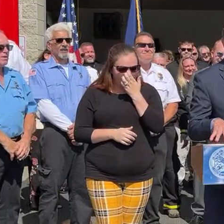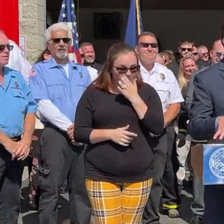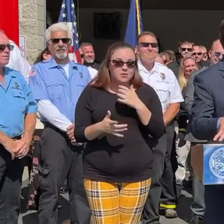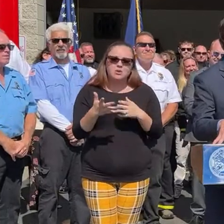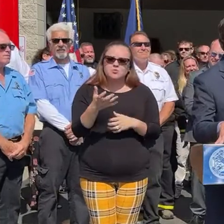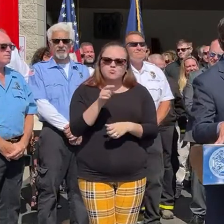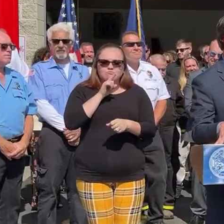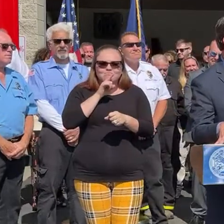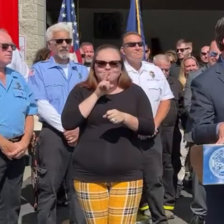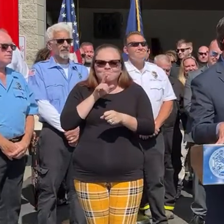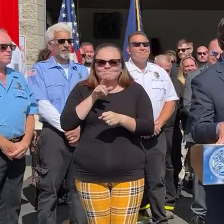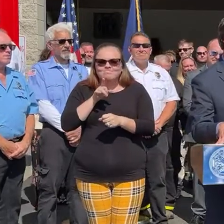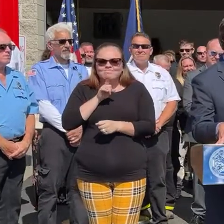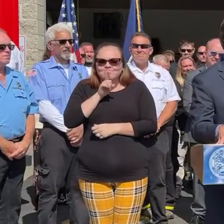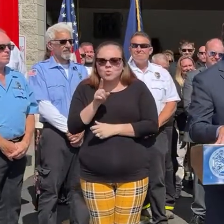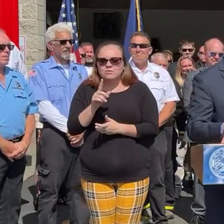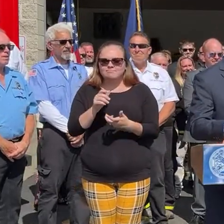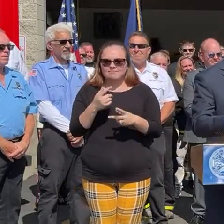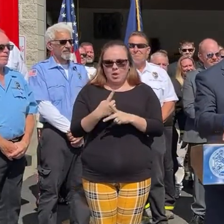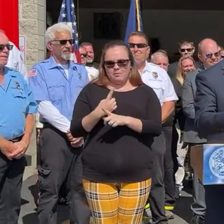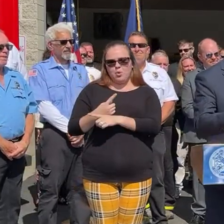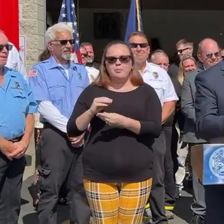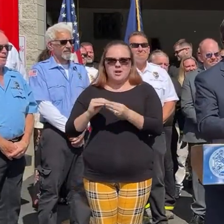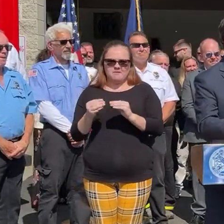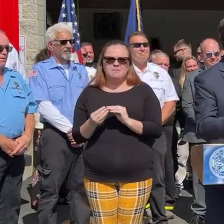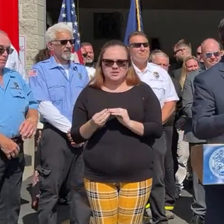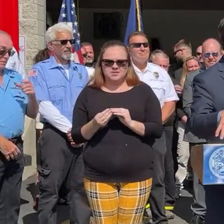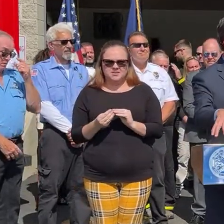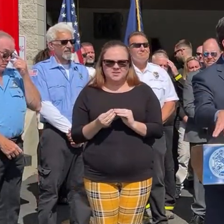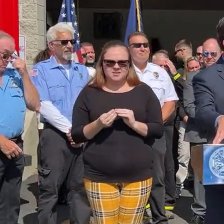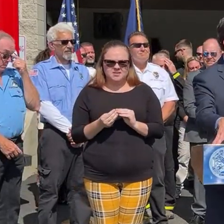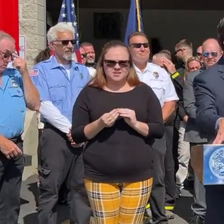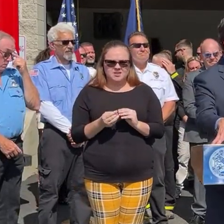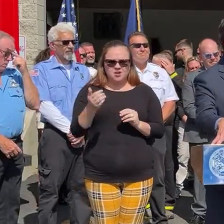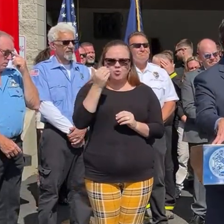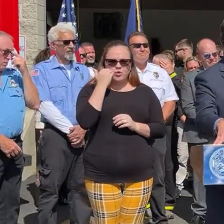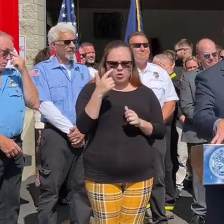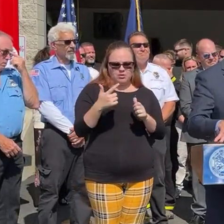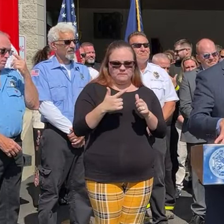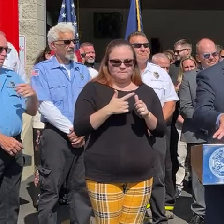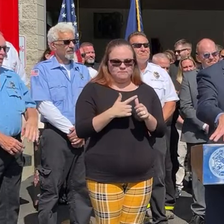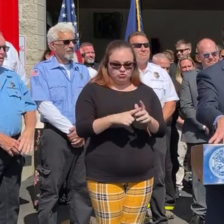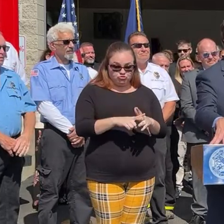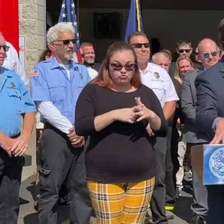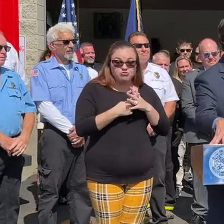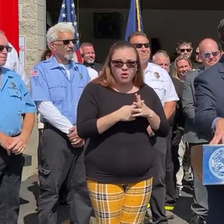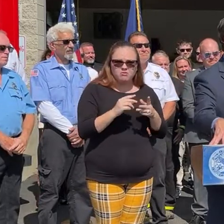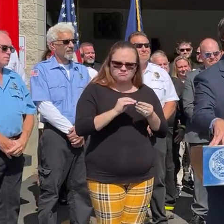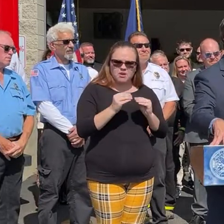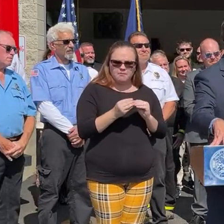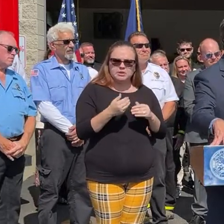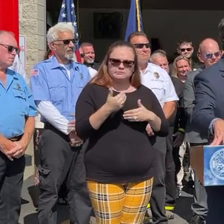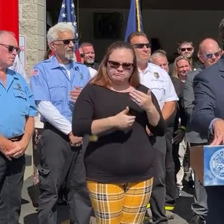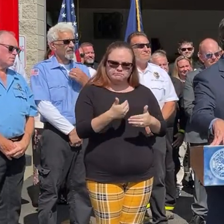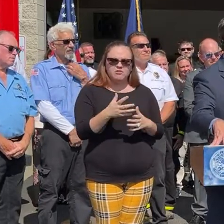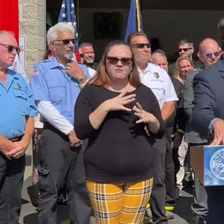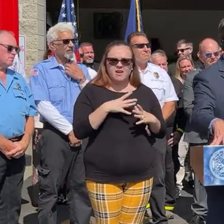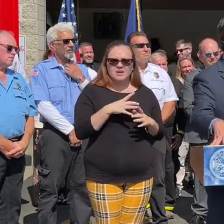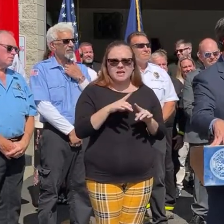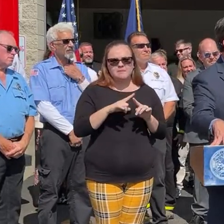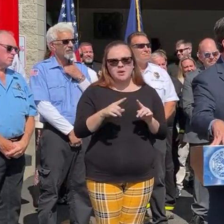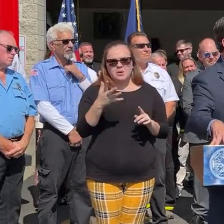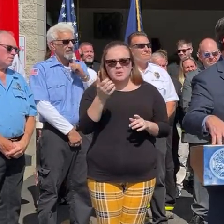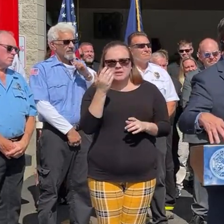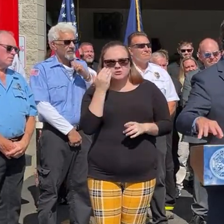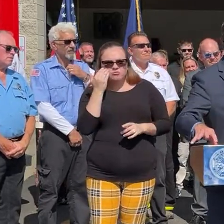We want to ensure we have proper numbers. So we know we have what will be proper numbers for the initial rollout. We want to wait and see, do we need to have additional